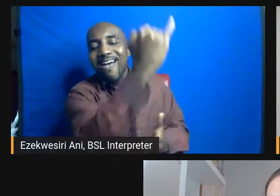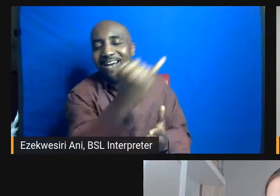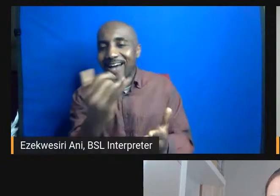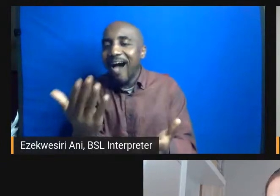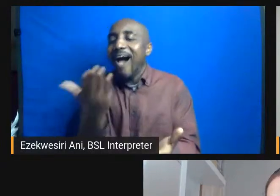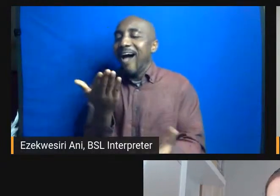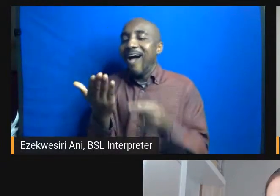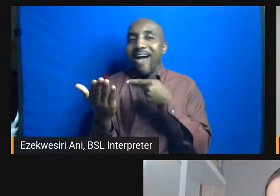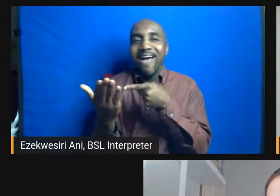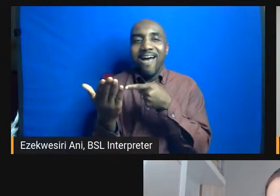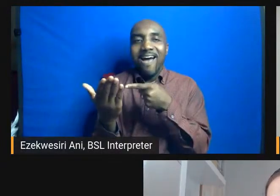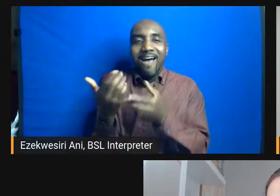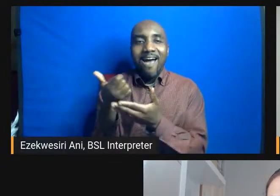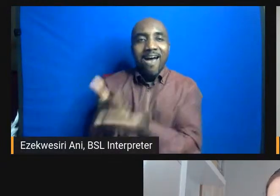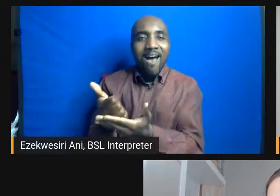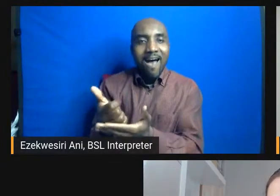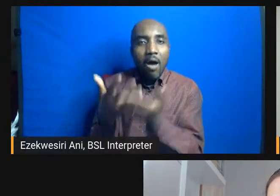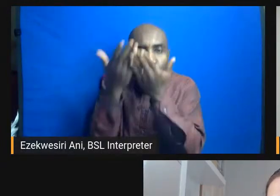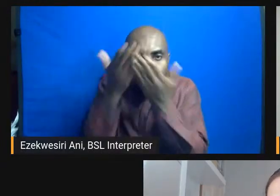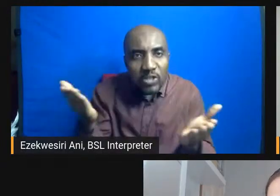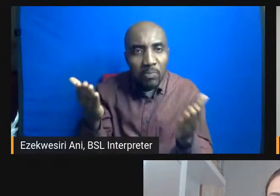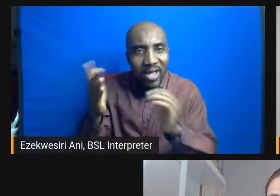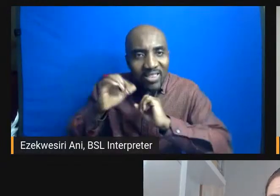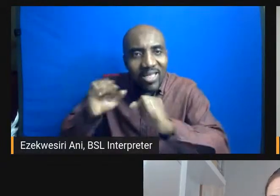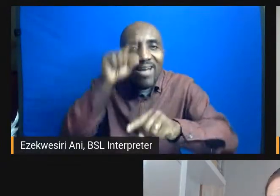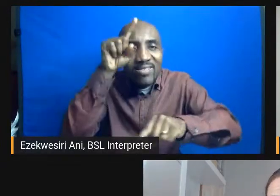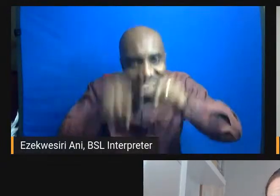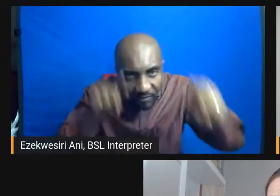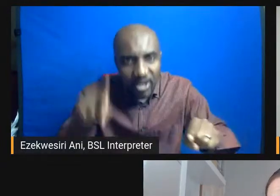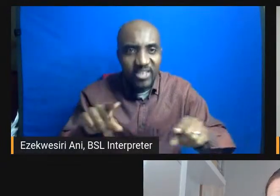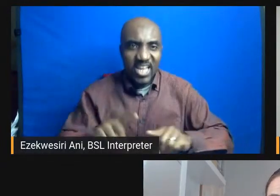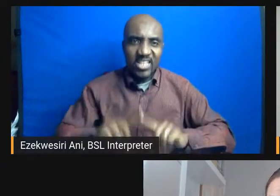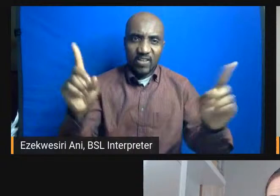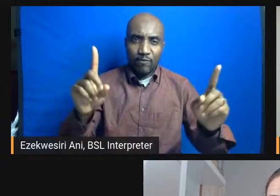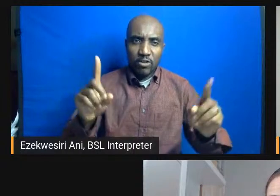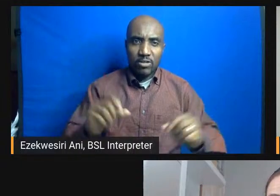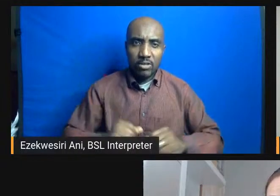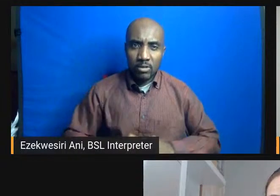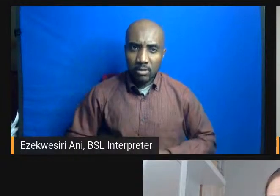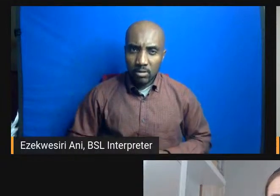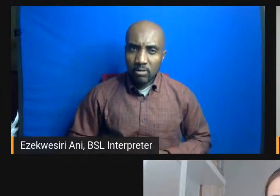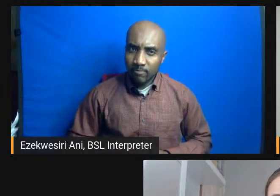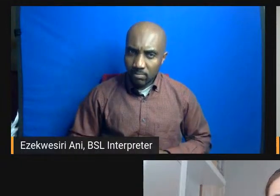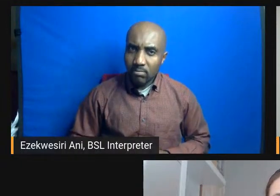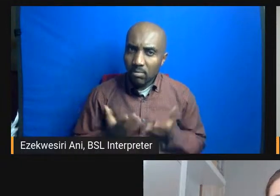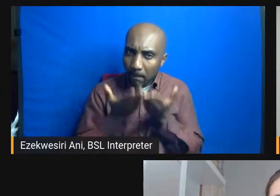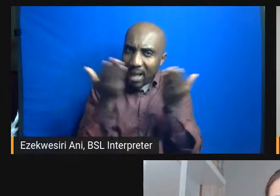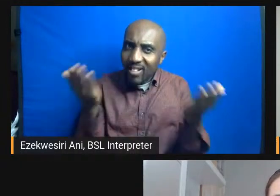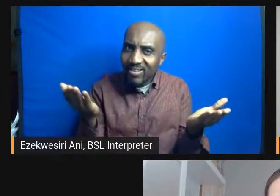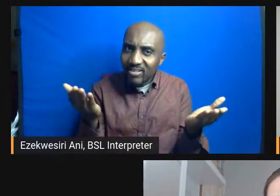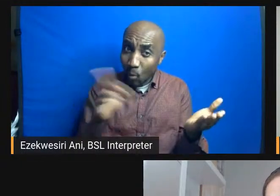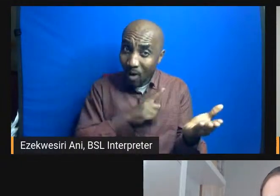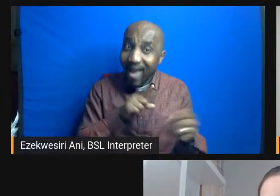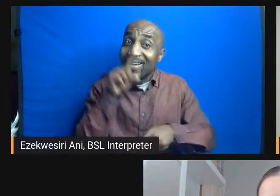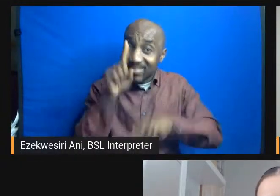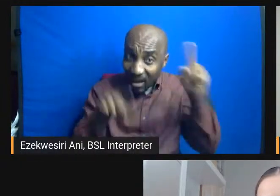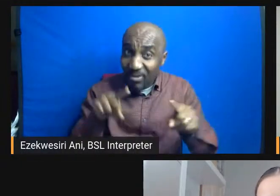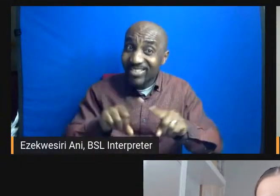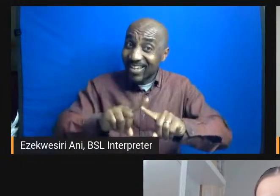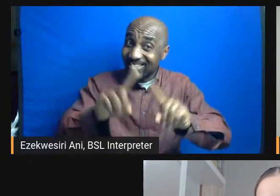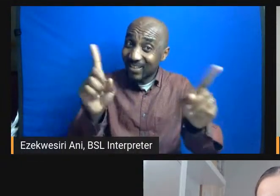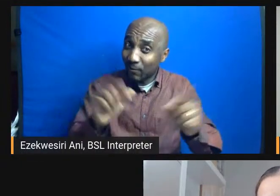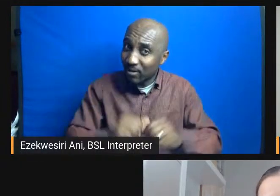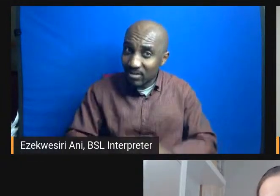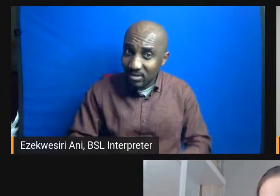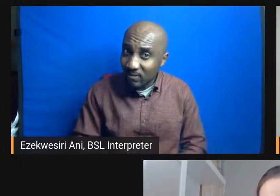respect for diversity and difference, right? Because diversity and difference is not